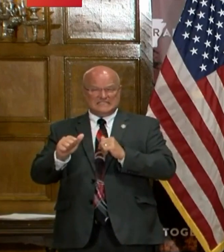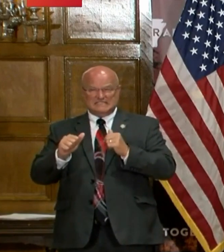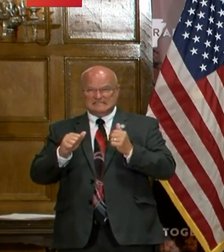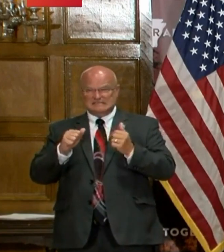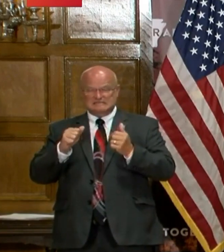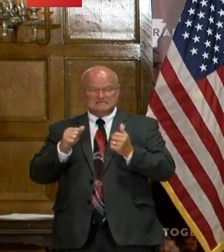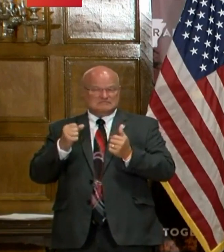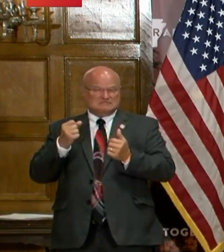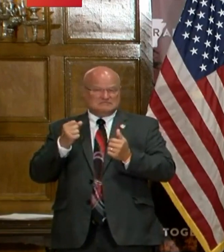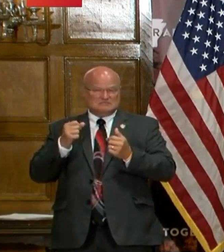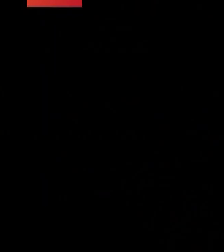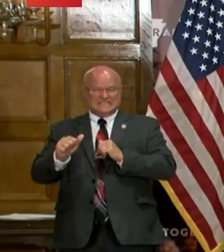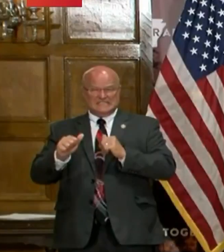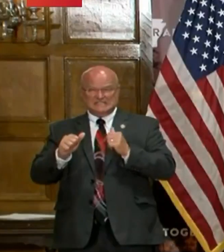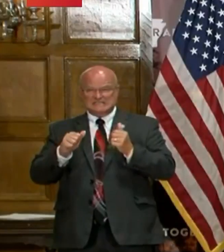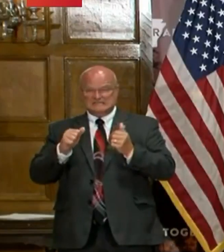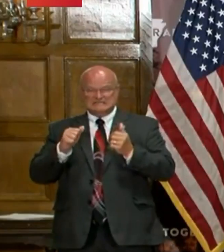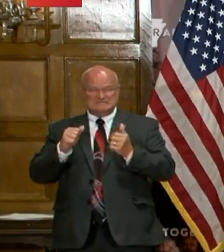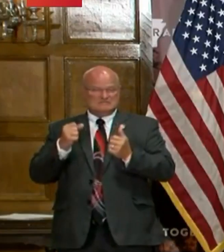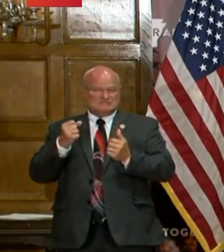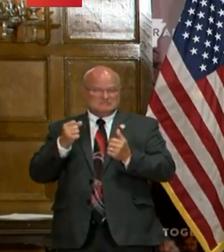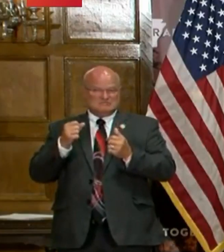takeaways?